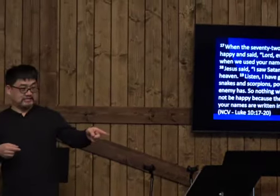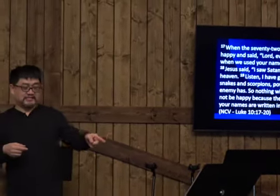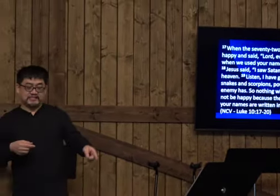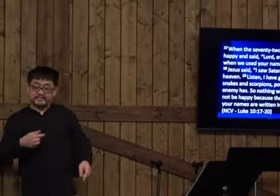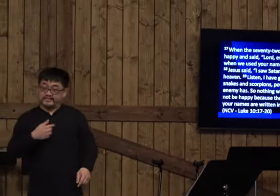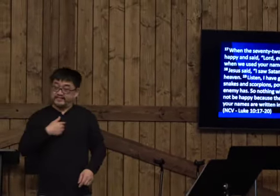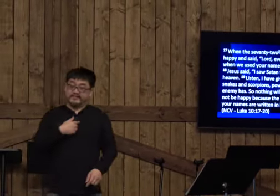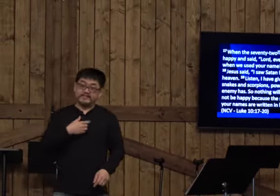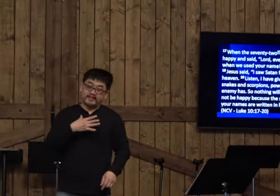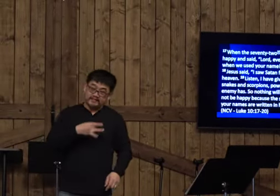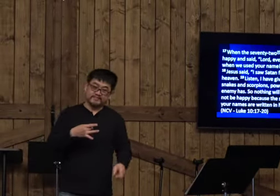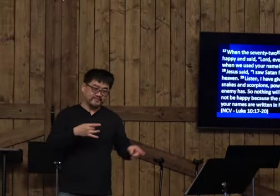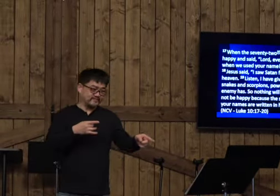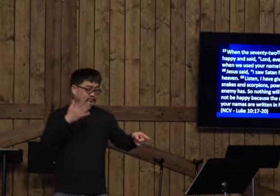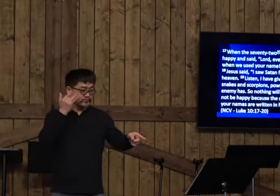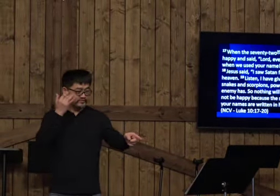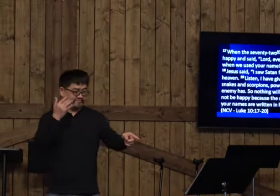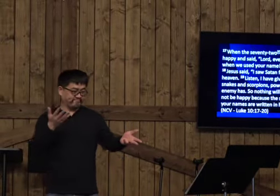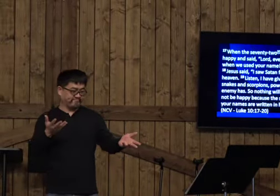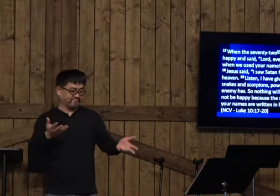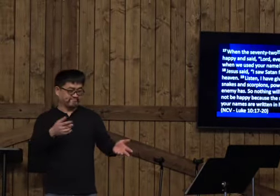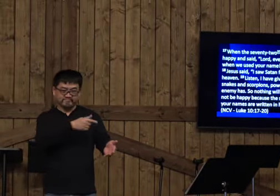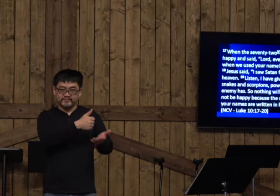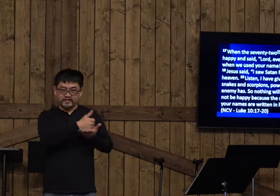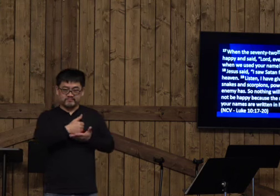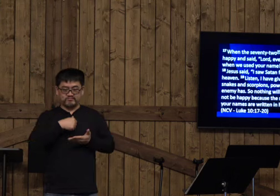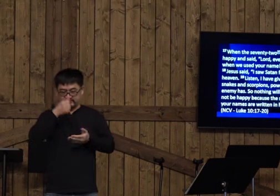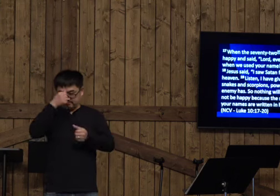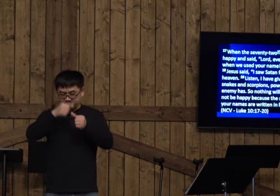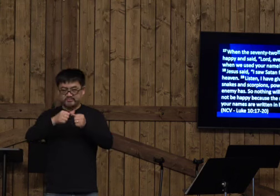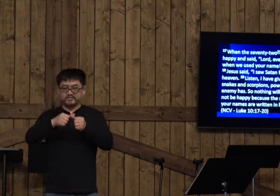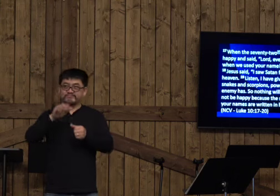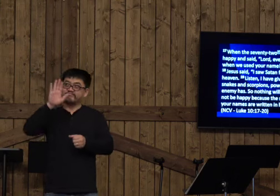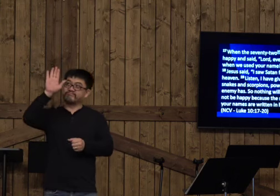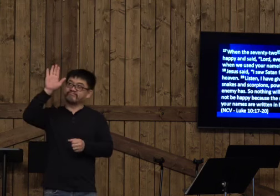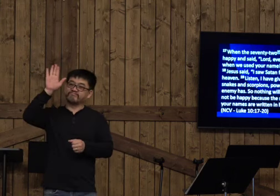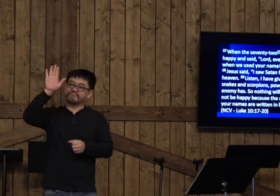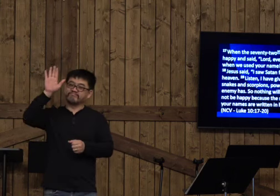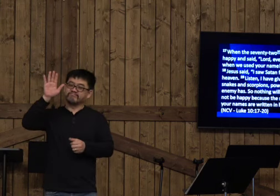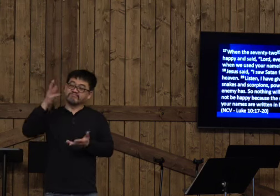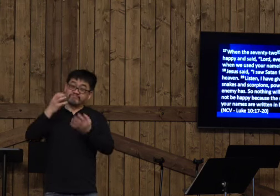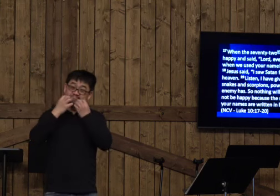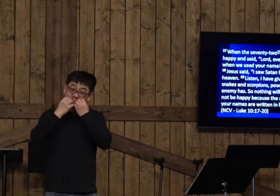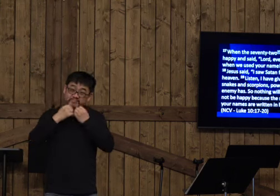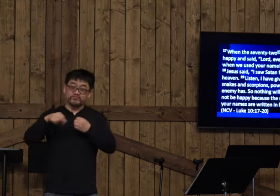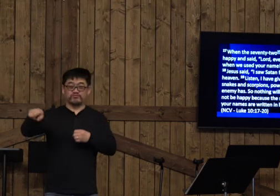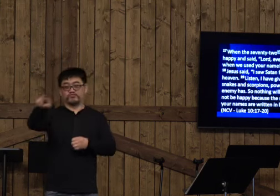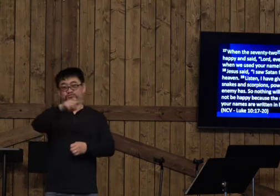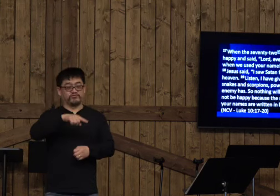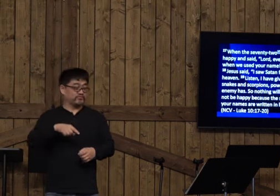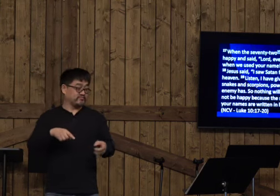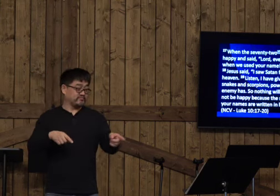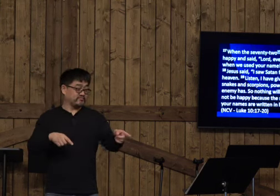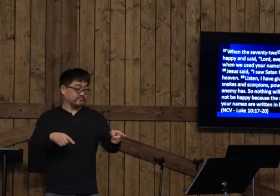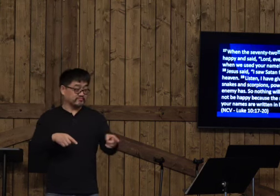Now this, this part here, this helps me to remember that he cherishes